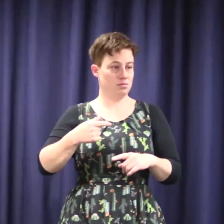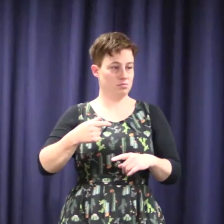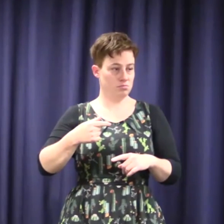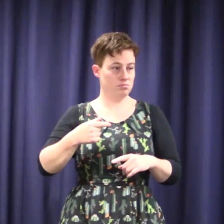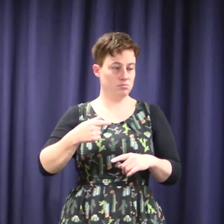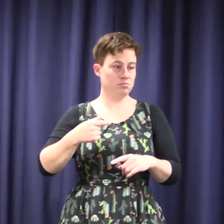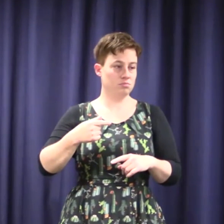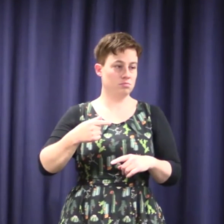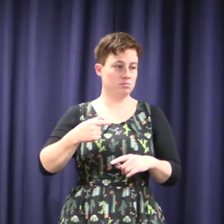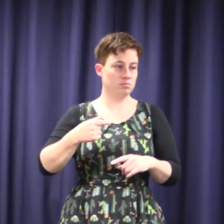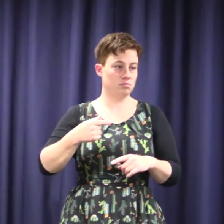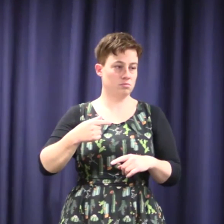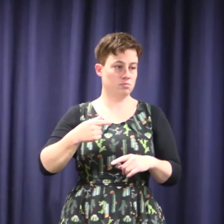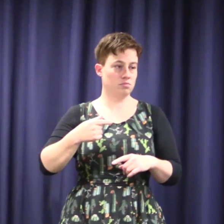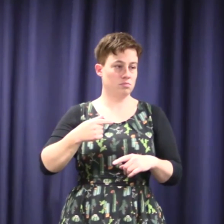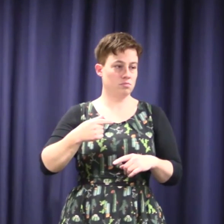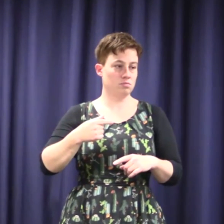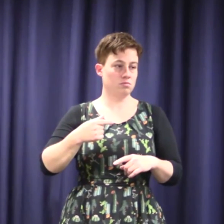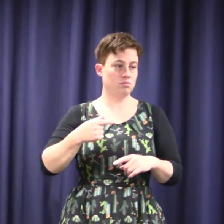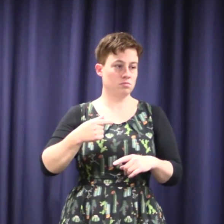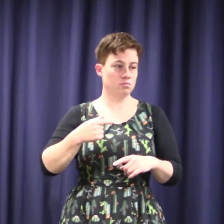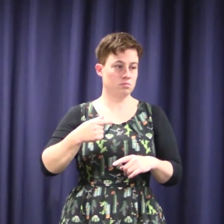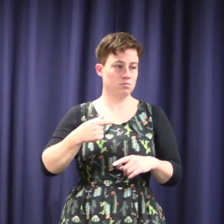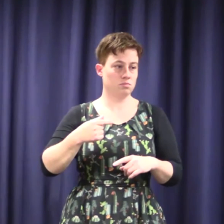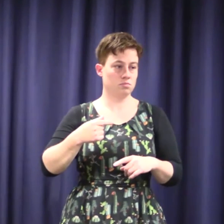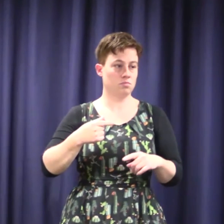the service to be available 24/7.